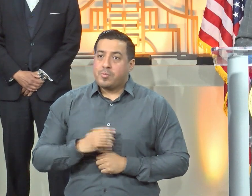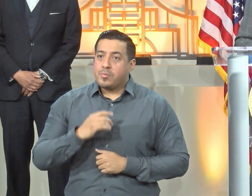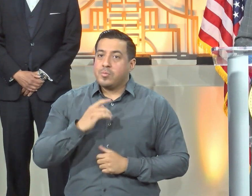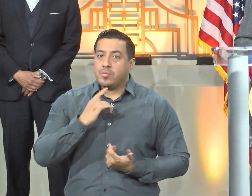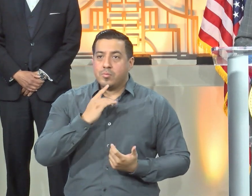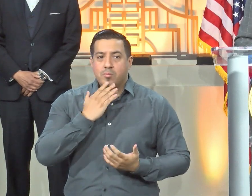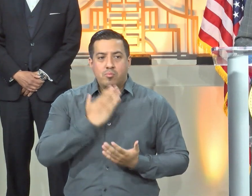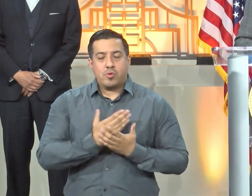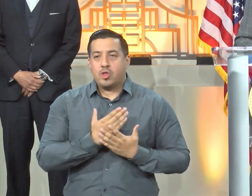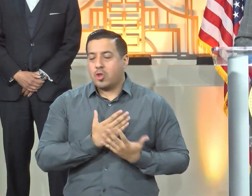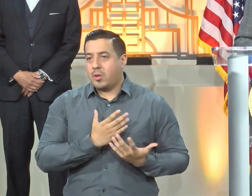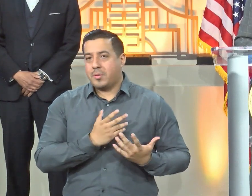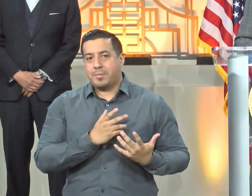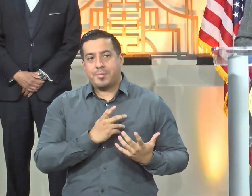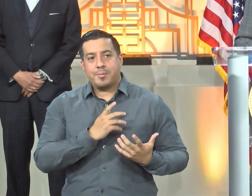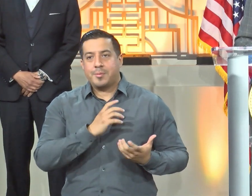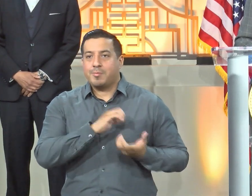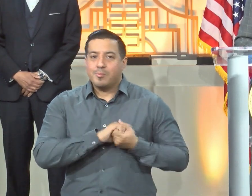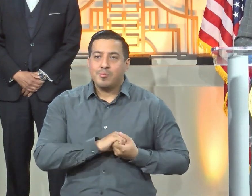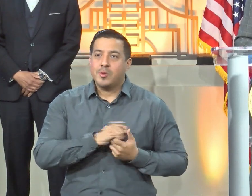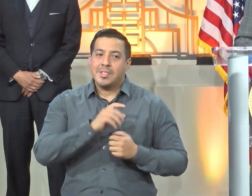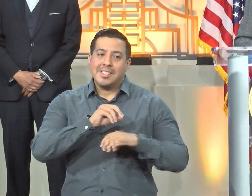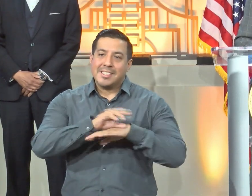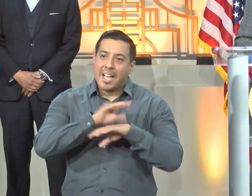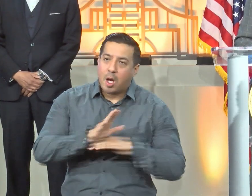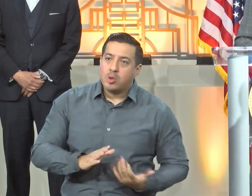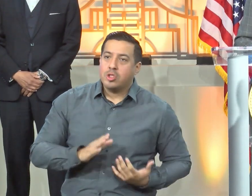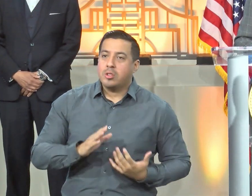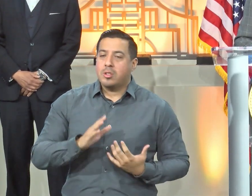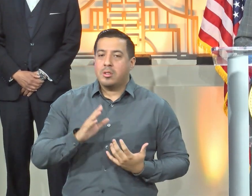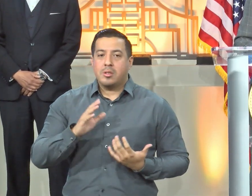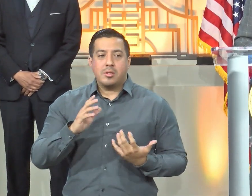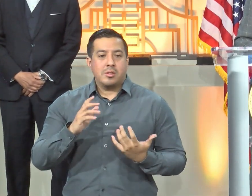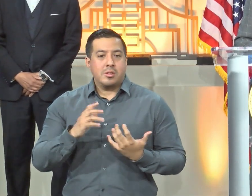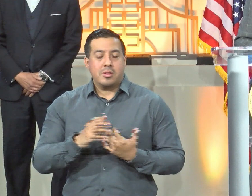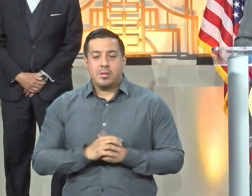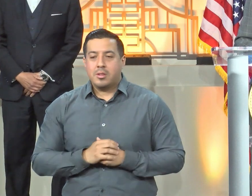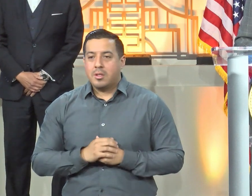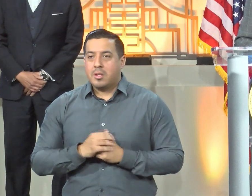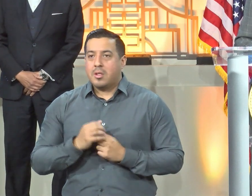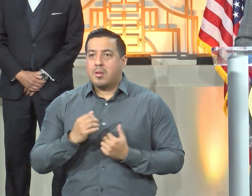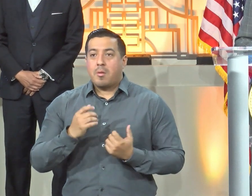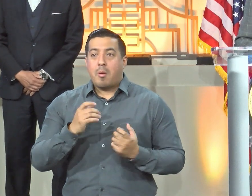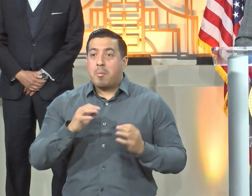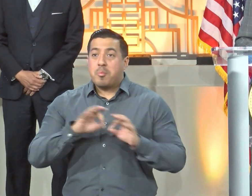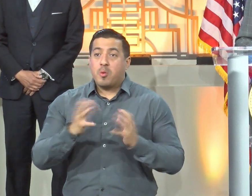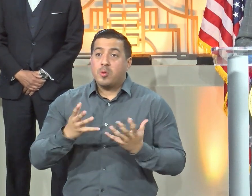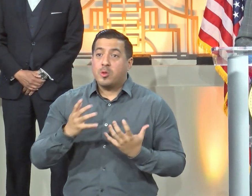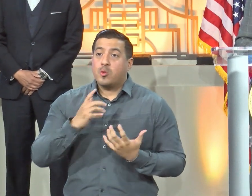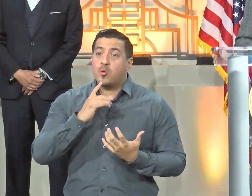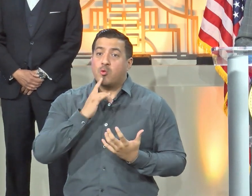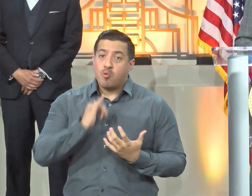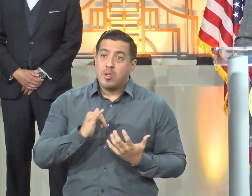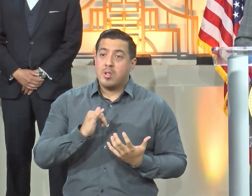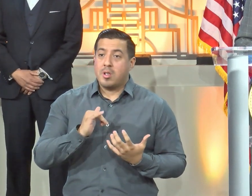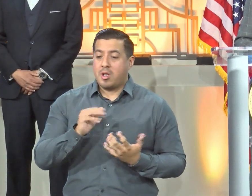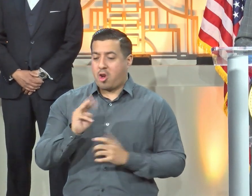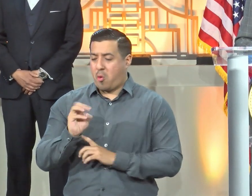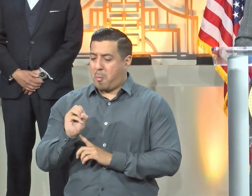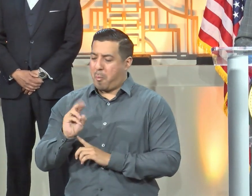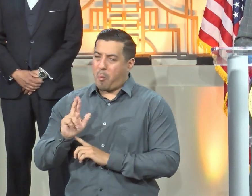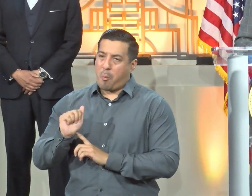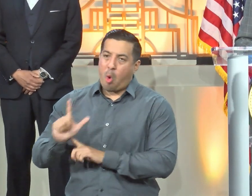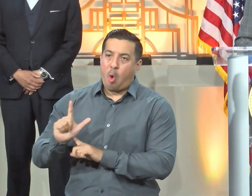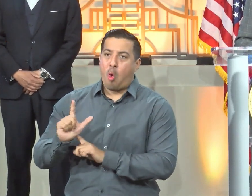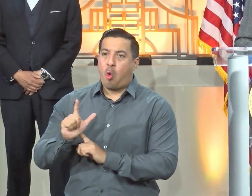fraternity brother of mine, counselor, advisor, and more importantly, a very moral and